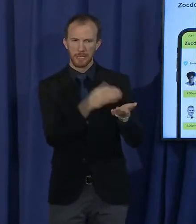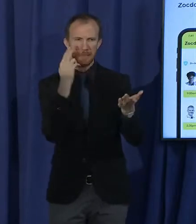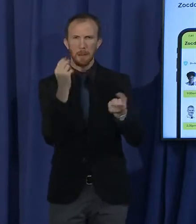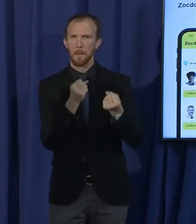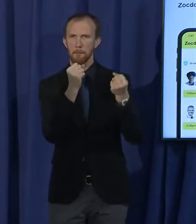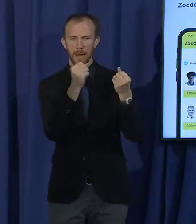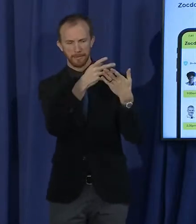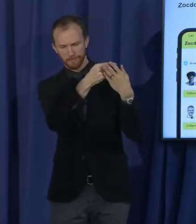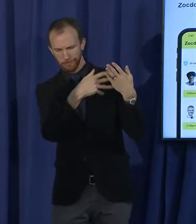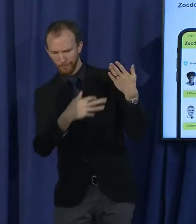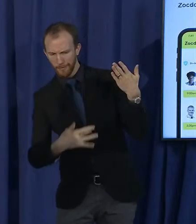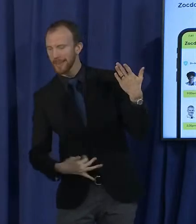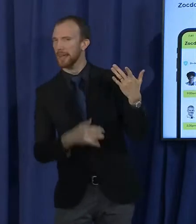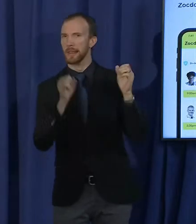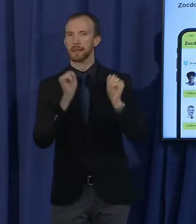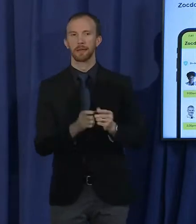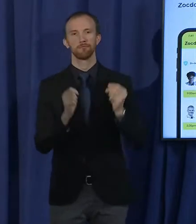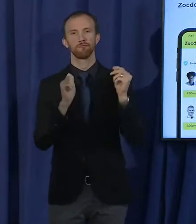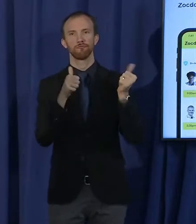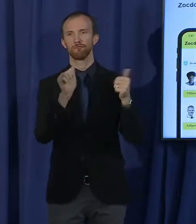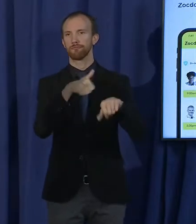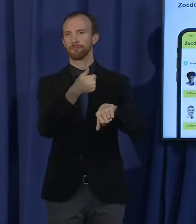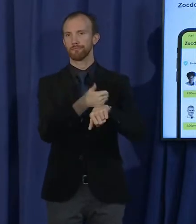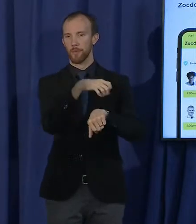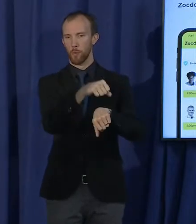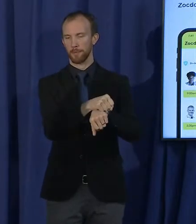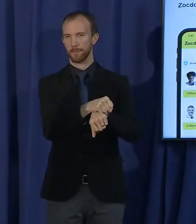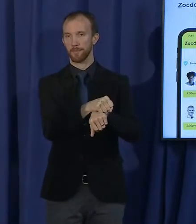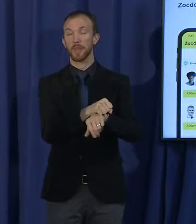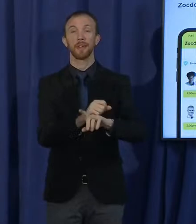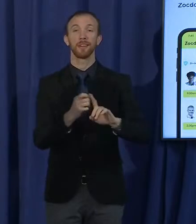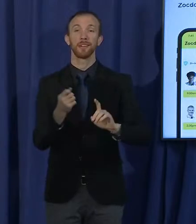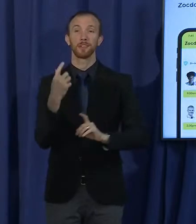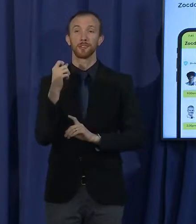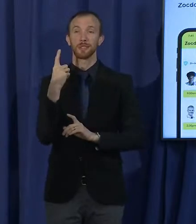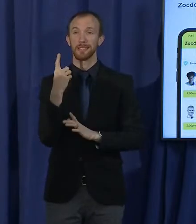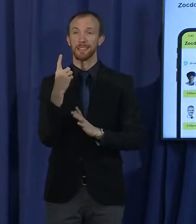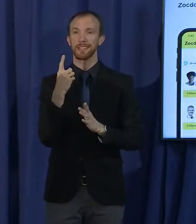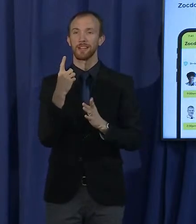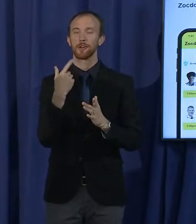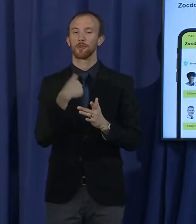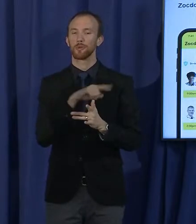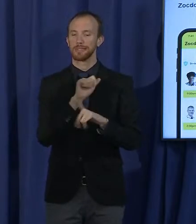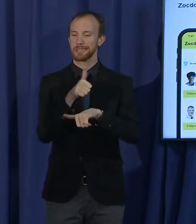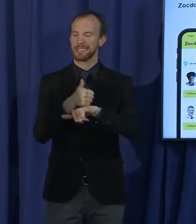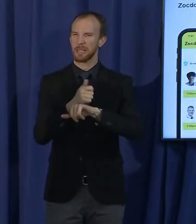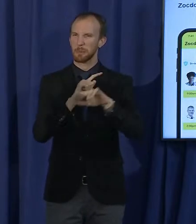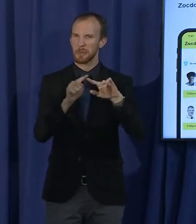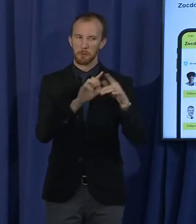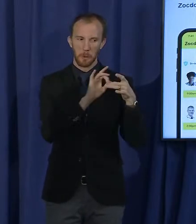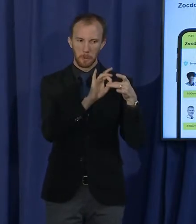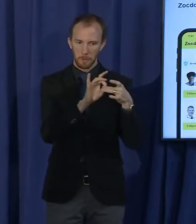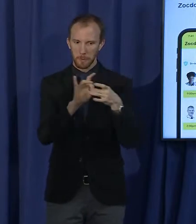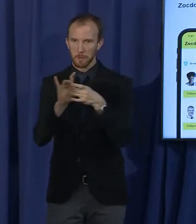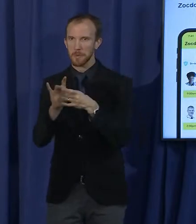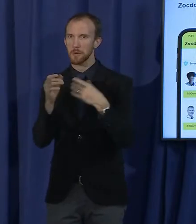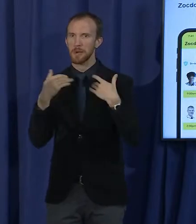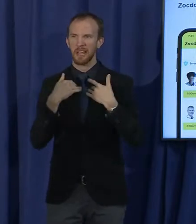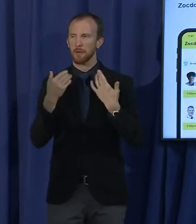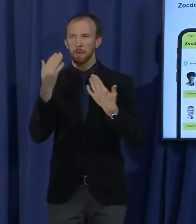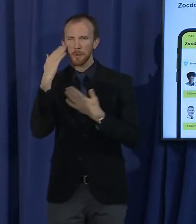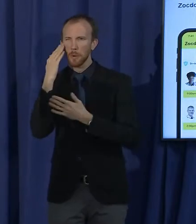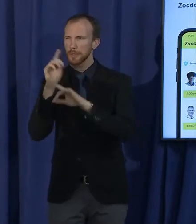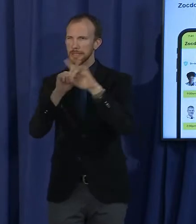actual appointment. The secret sauce of Zocdox is the connections we've built in with all of the different scheduling systems that